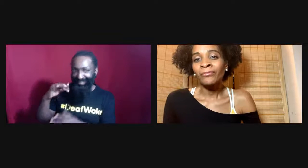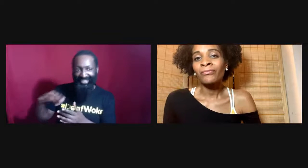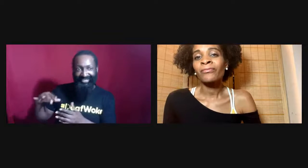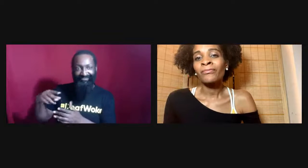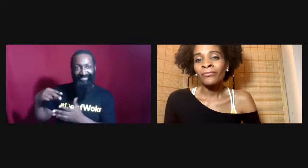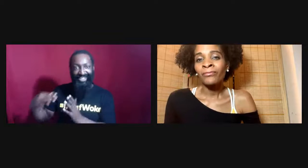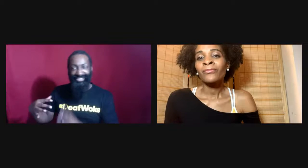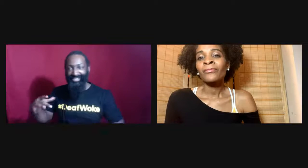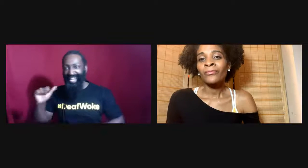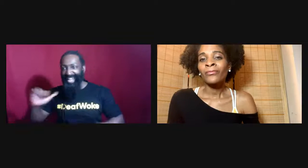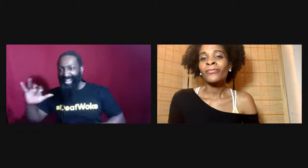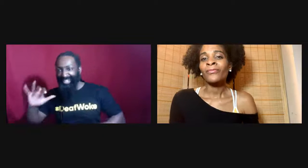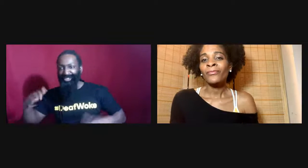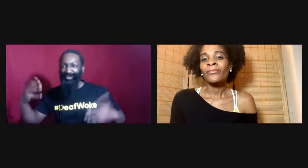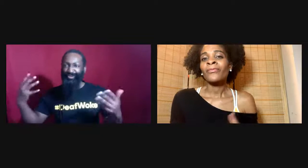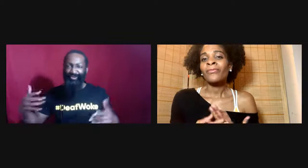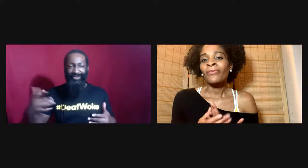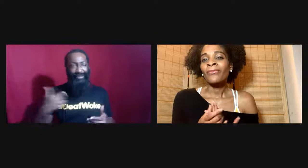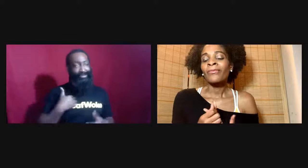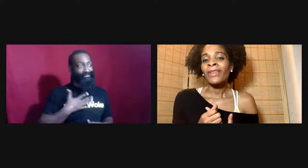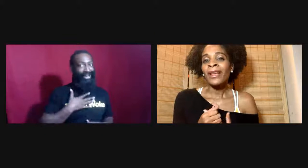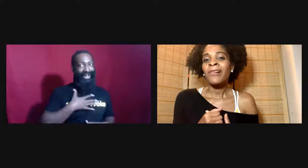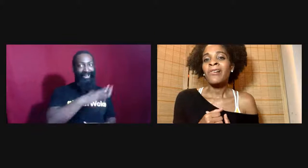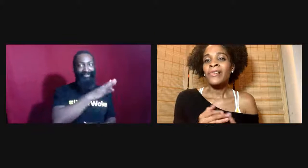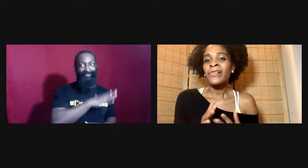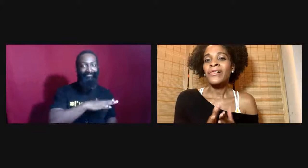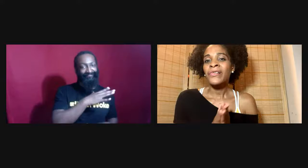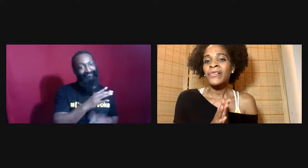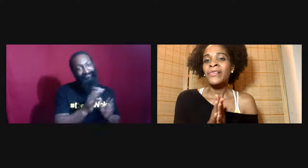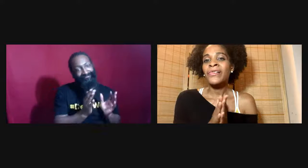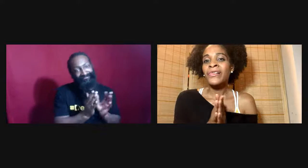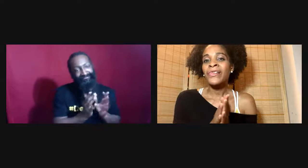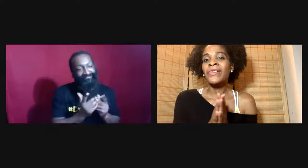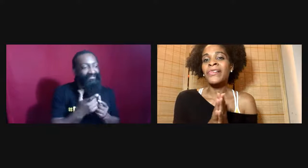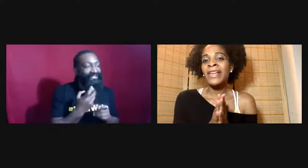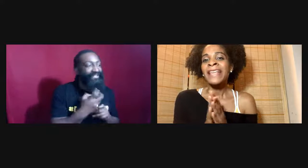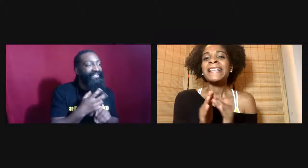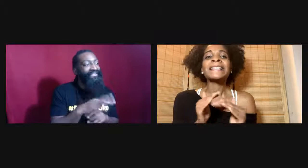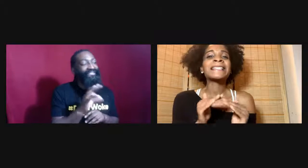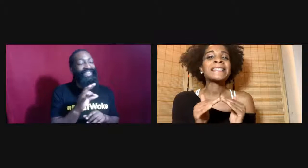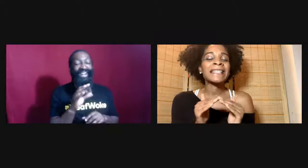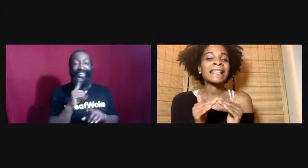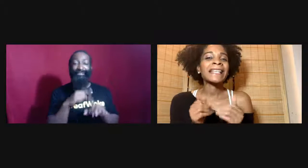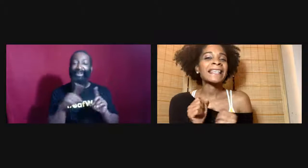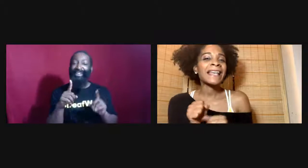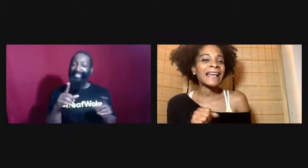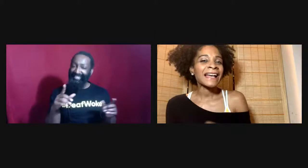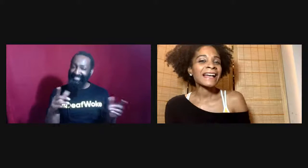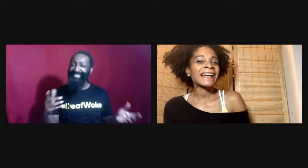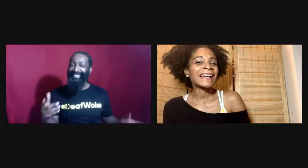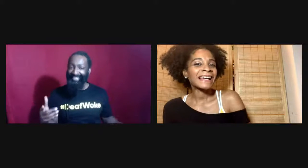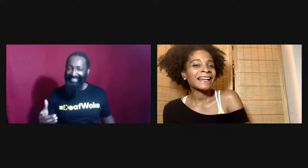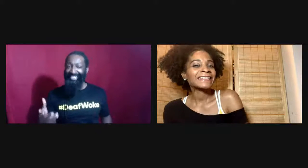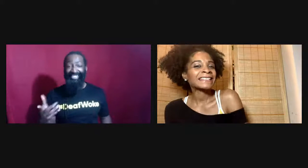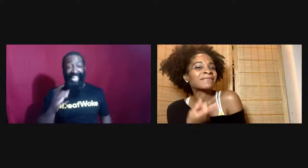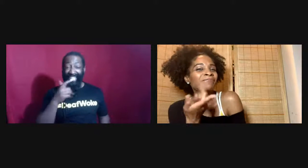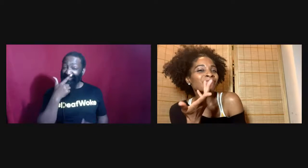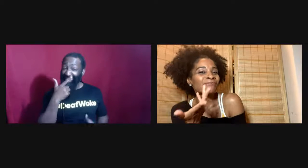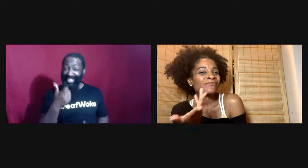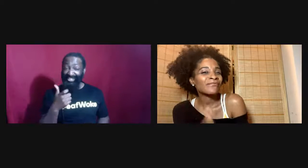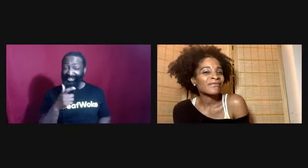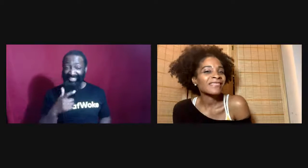know, there's a lot of vibrant deaf dancers on the East Coast. You know, here on the West Coast, it's